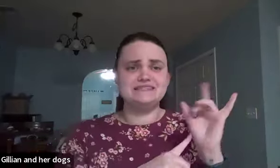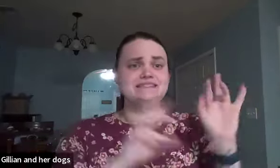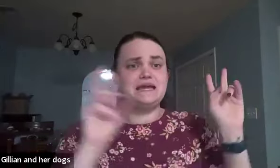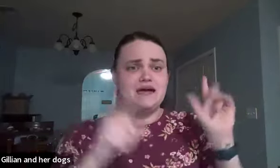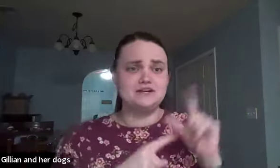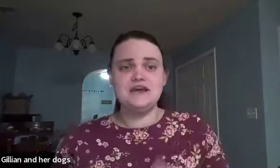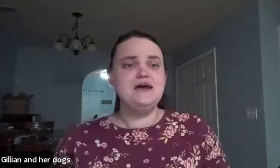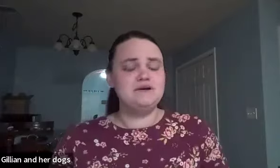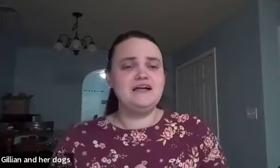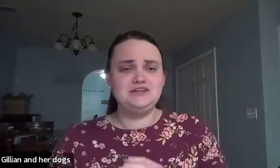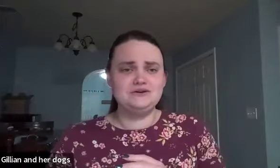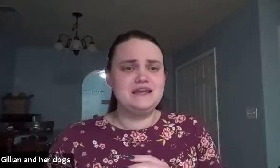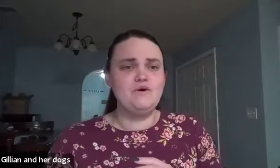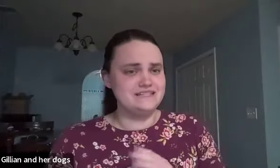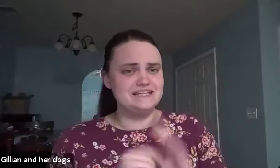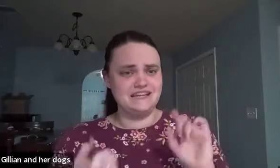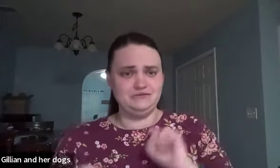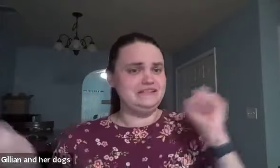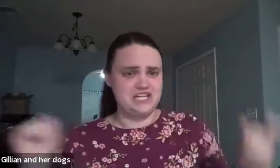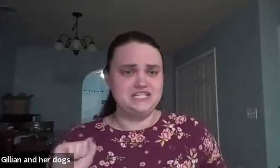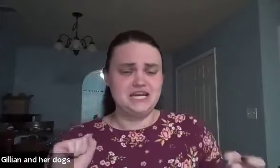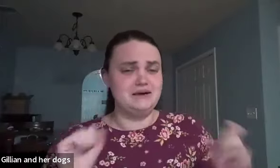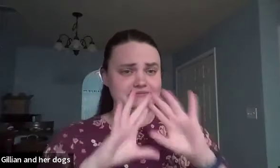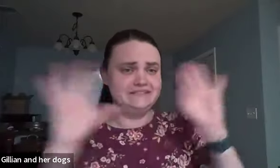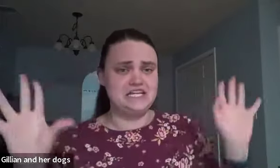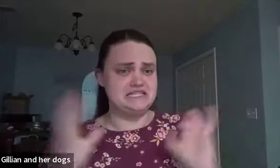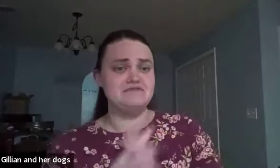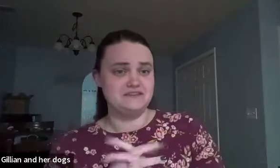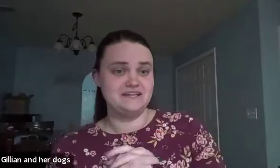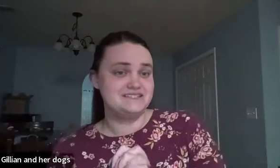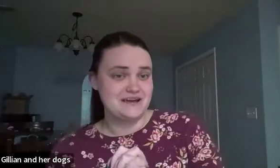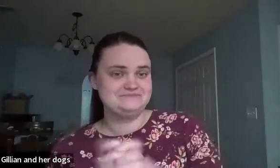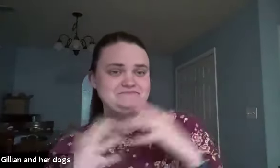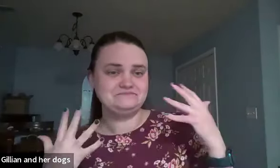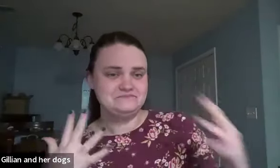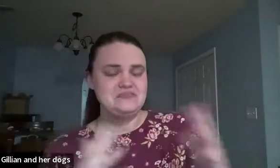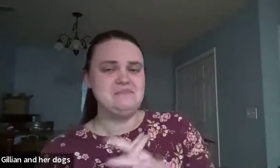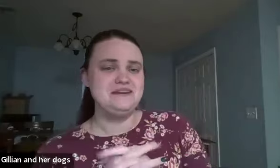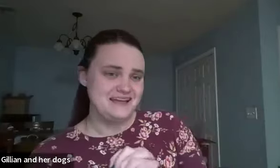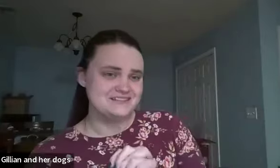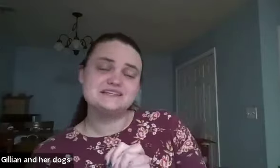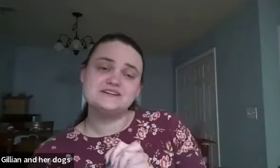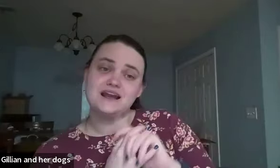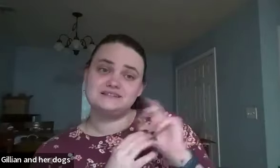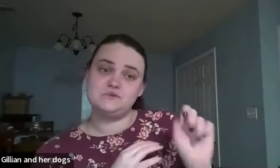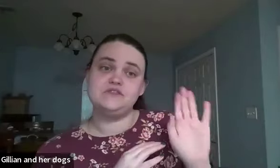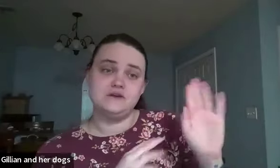the same letters, but your name, what, does really change you up. It changes everything. So, but yeah, so that's how you can ask someone their